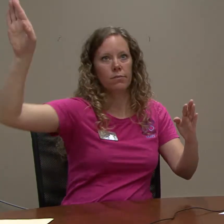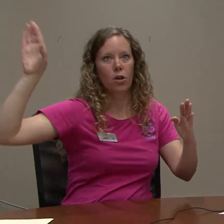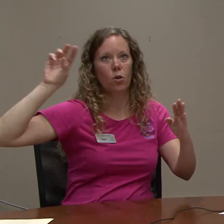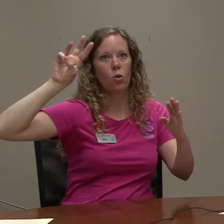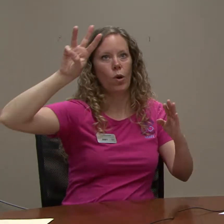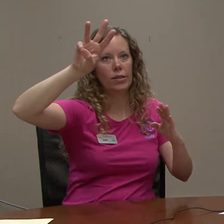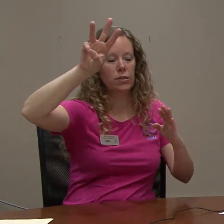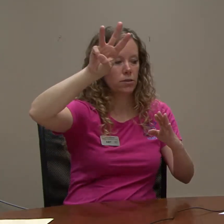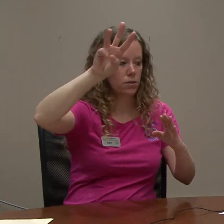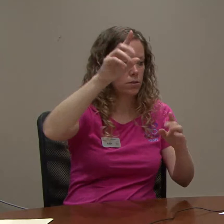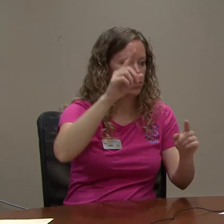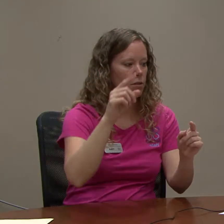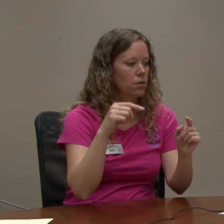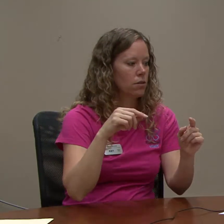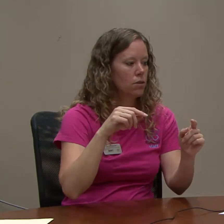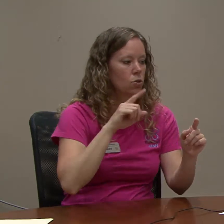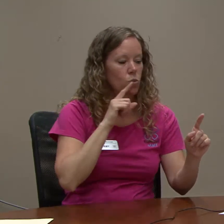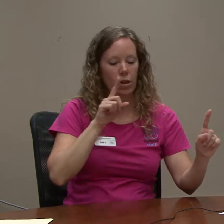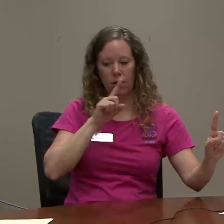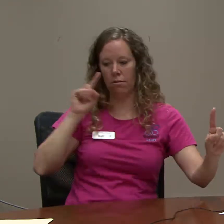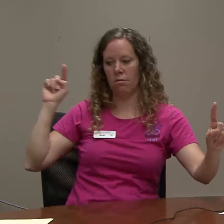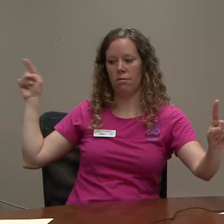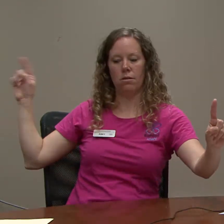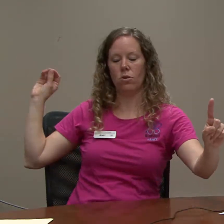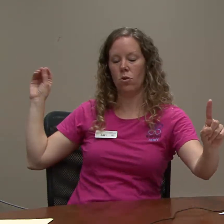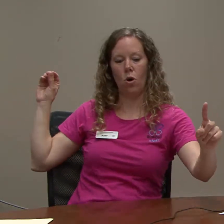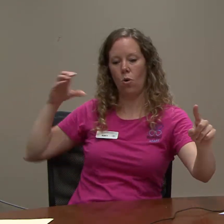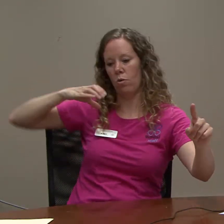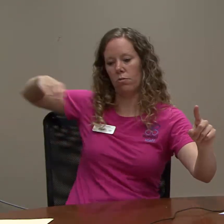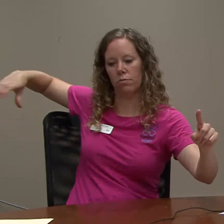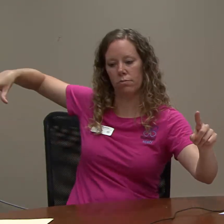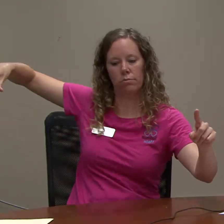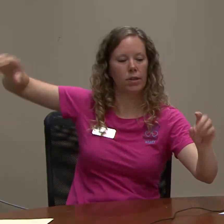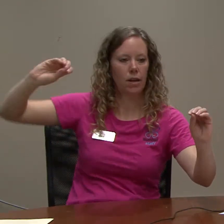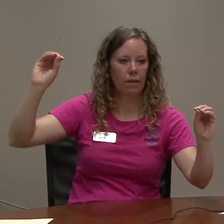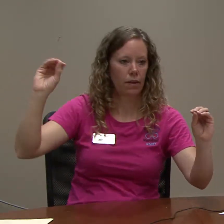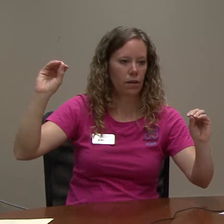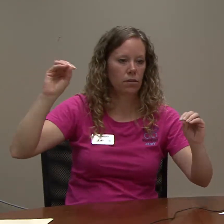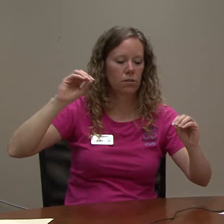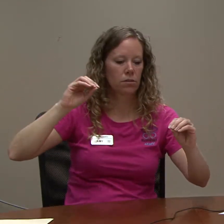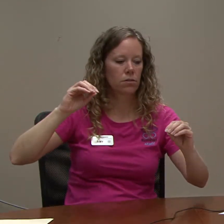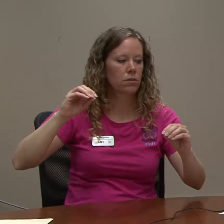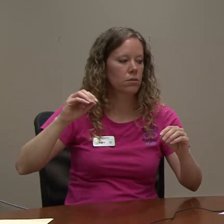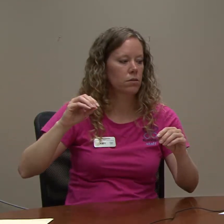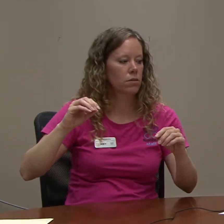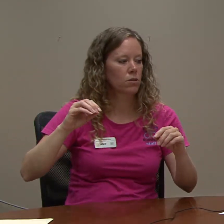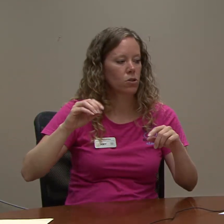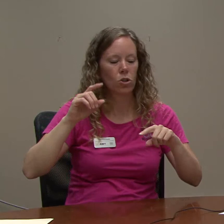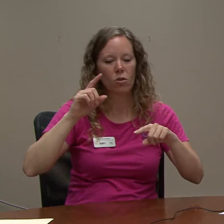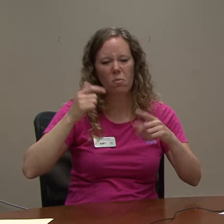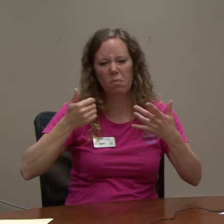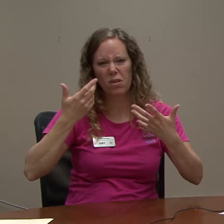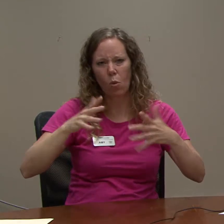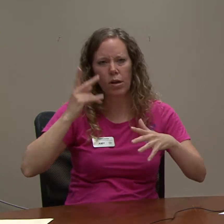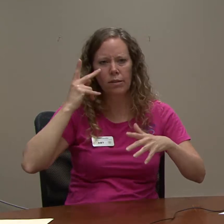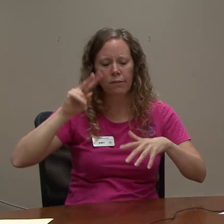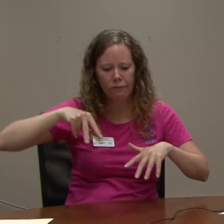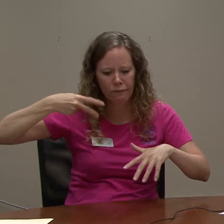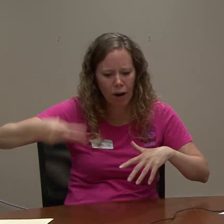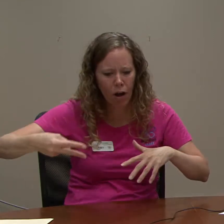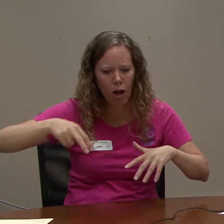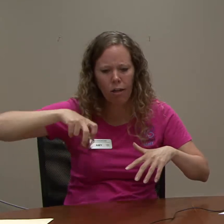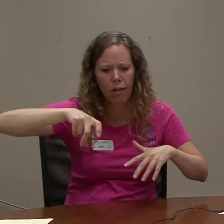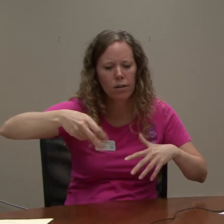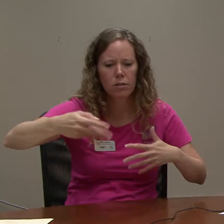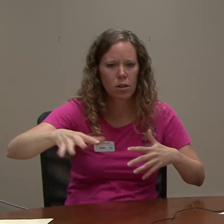the back. There is no sidewalk on this side. Please do not. The ground is uneven, and you could fall or trip easily. So please